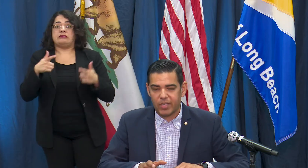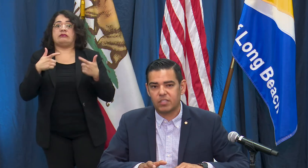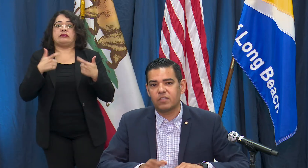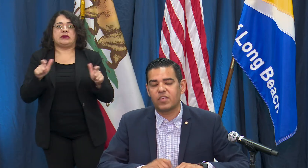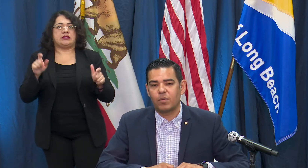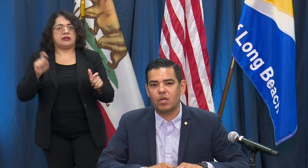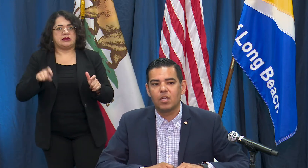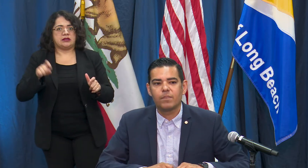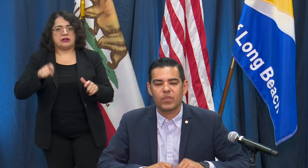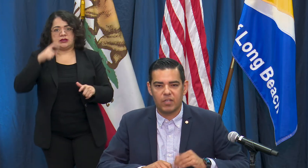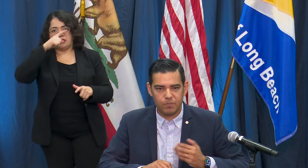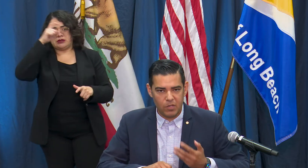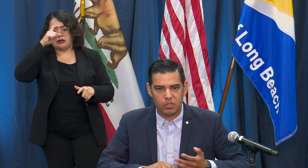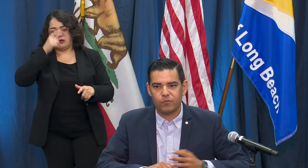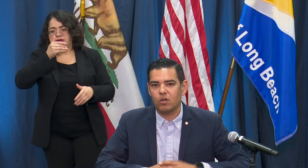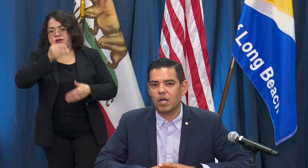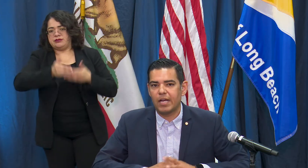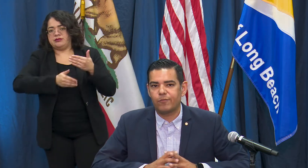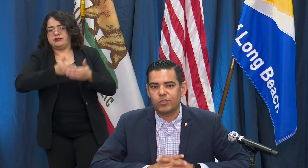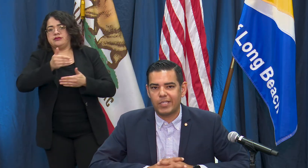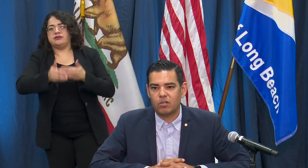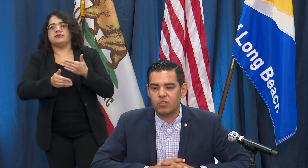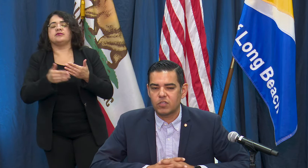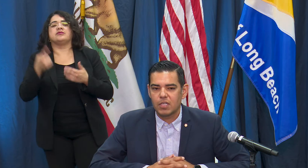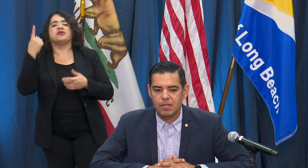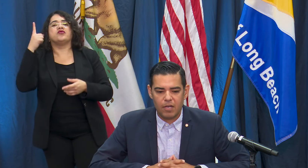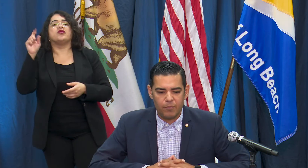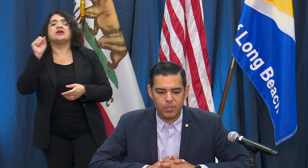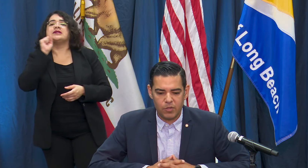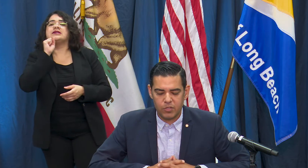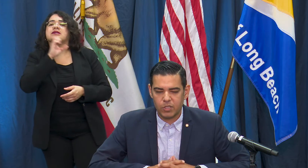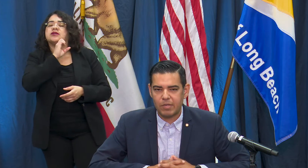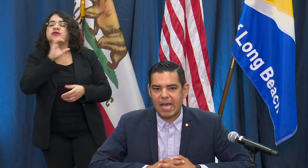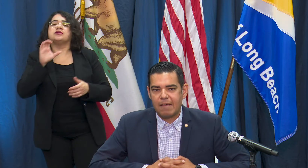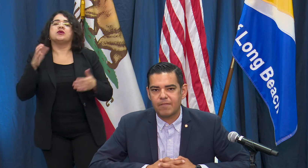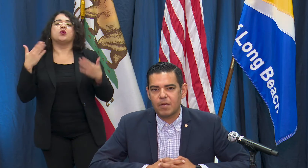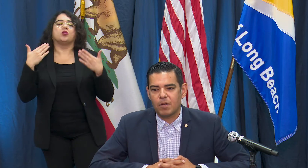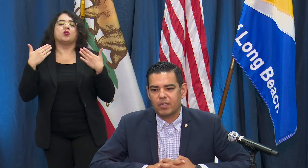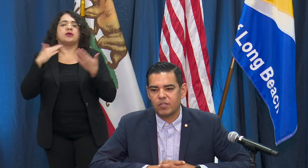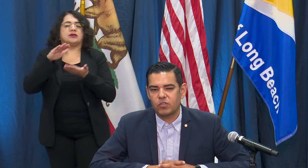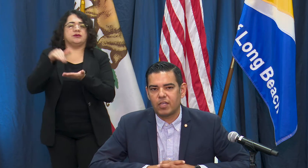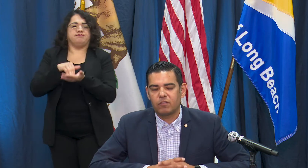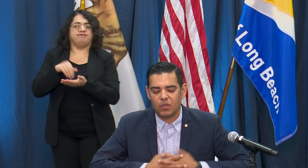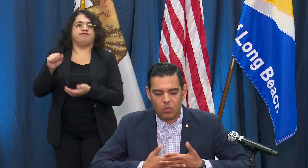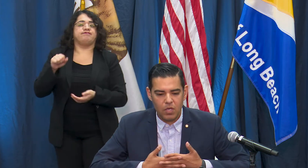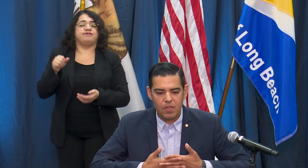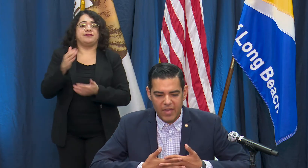particularly going into the summer, and especially for seniors. Particularly those that don't have air